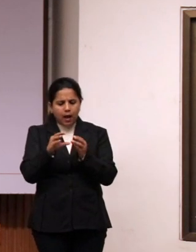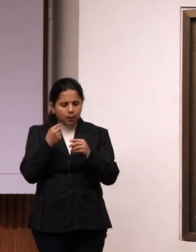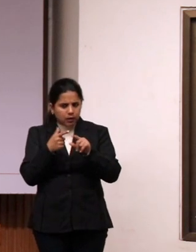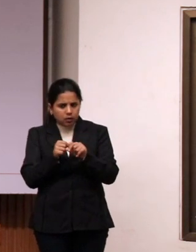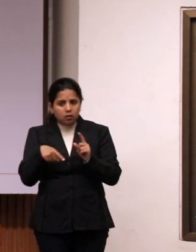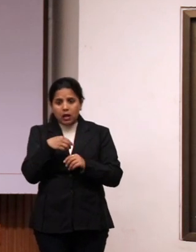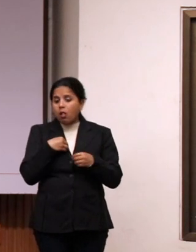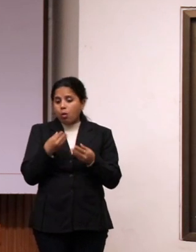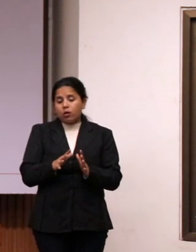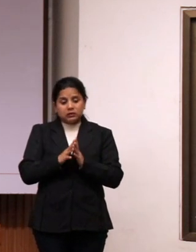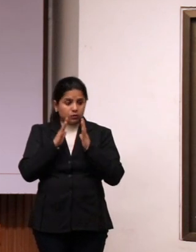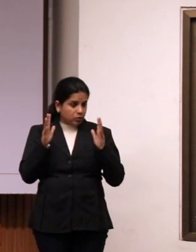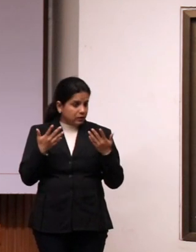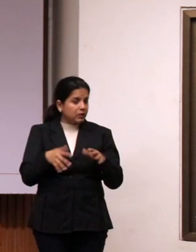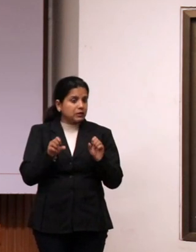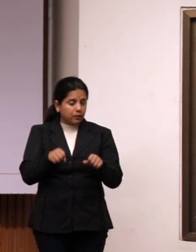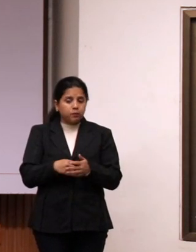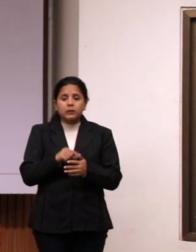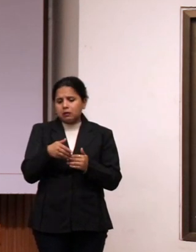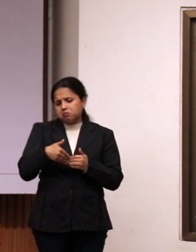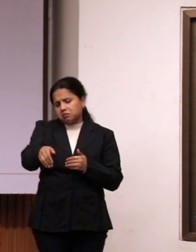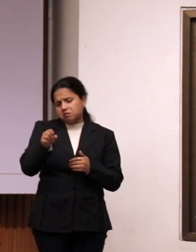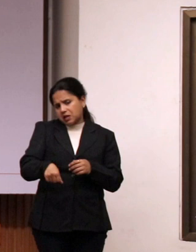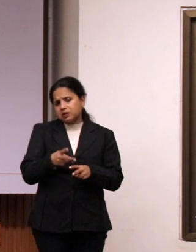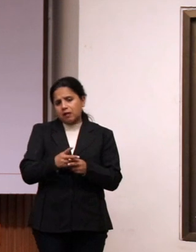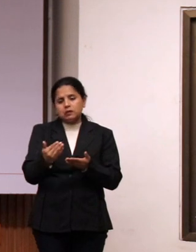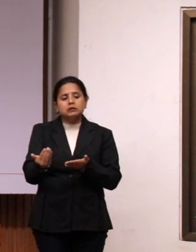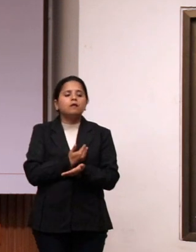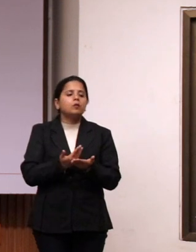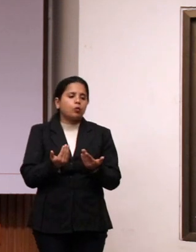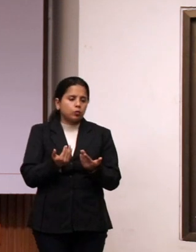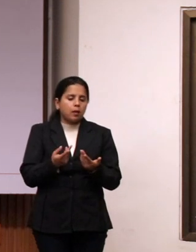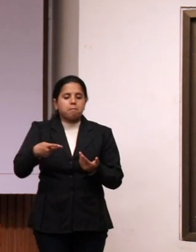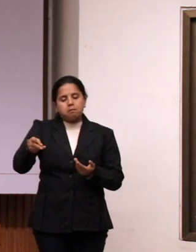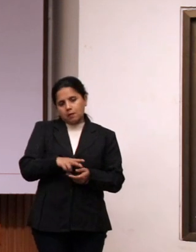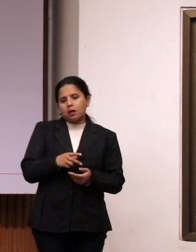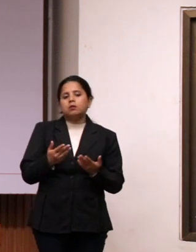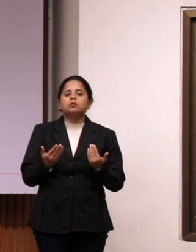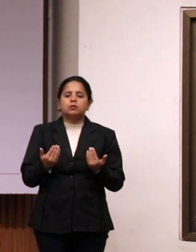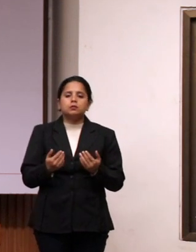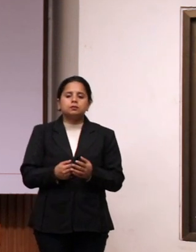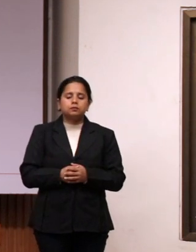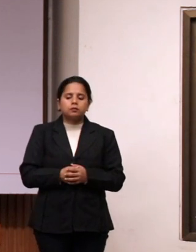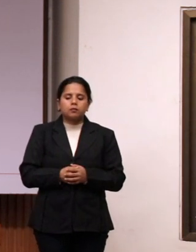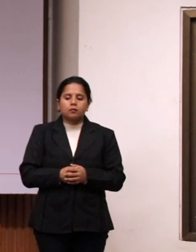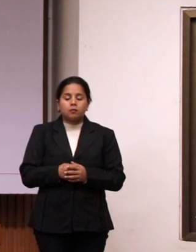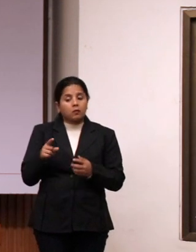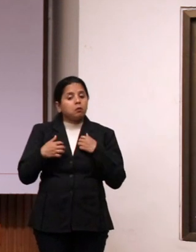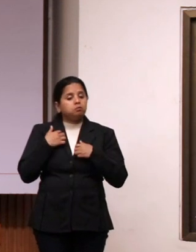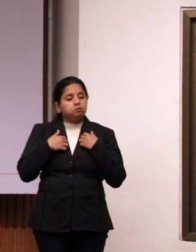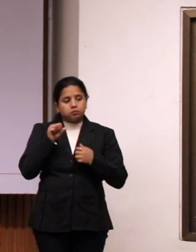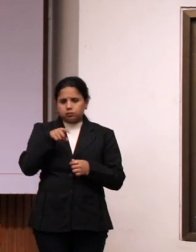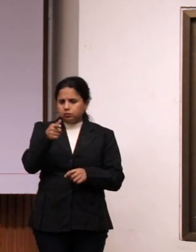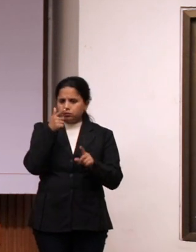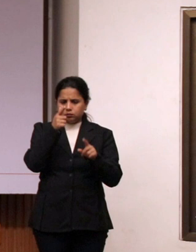And we have lost a lot, but there is still that we can save and restore. Actually, very interestingly, you